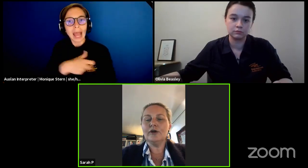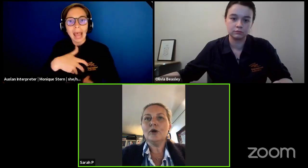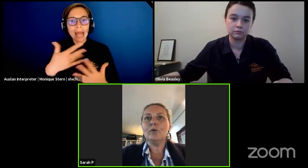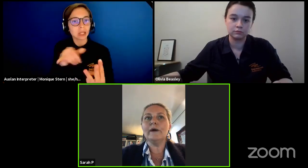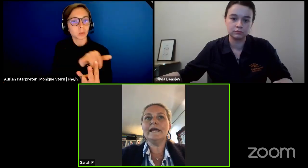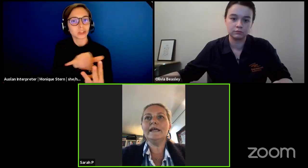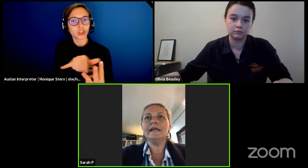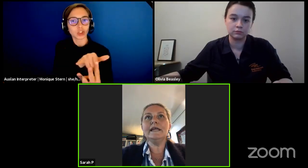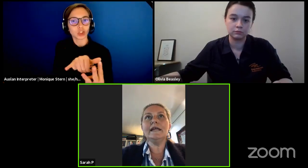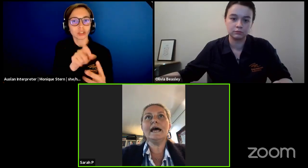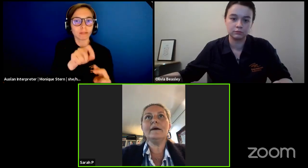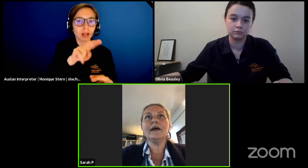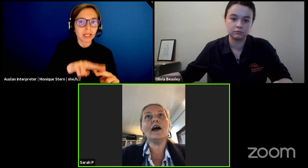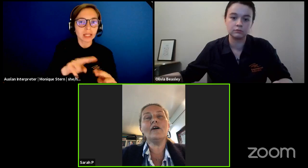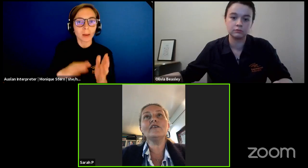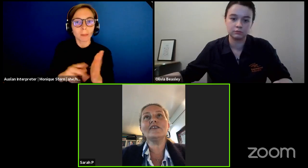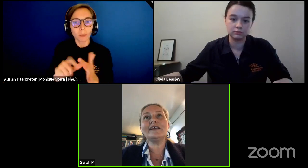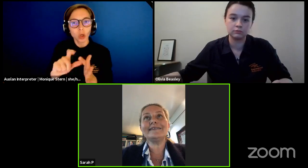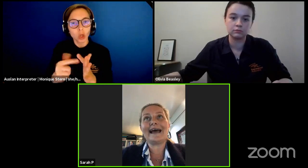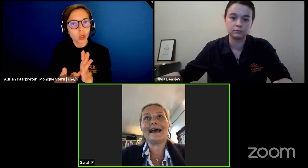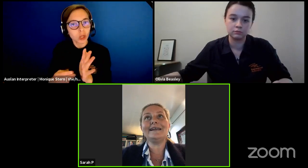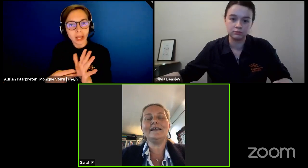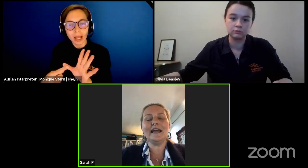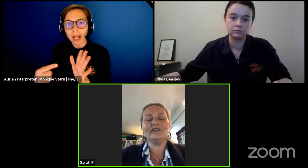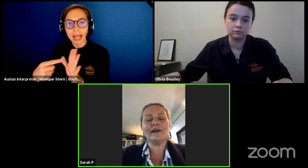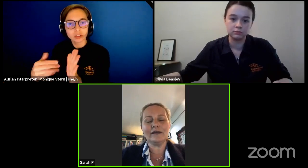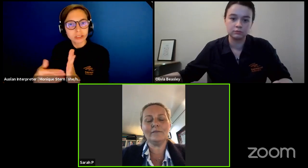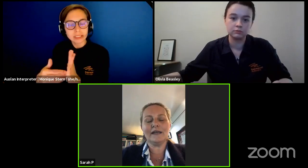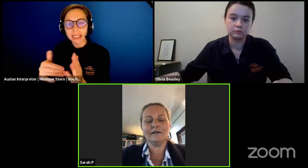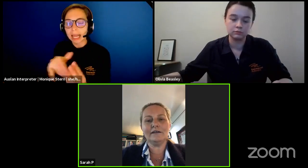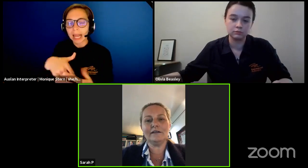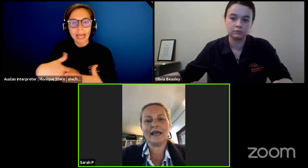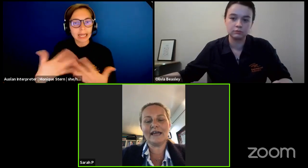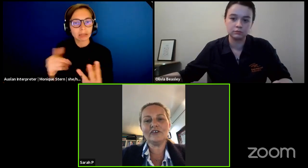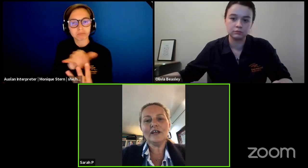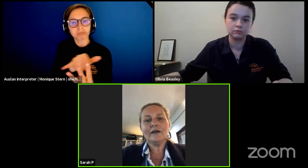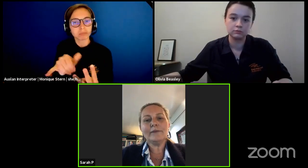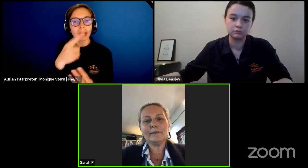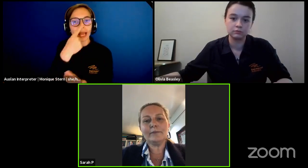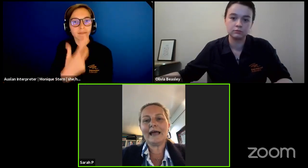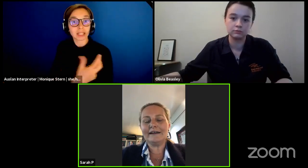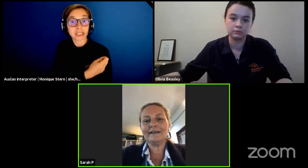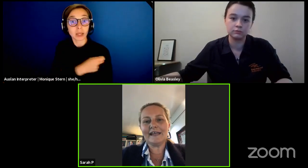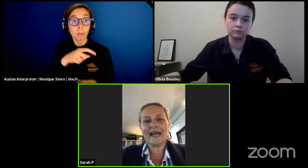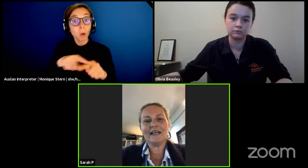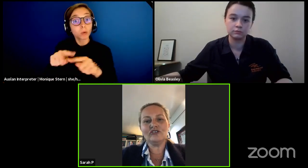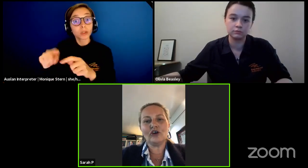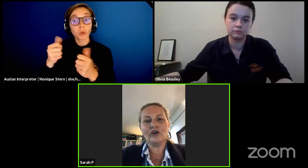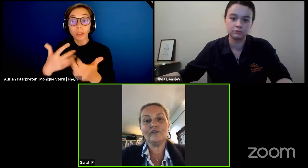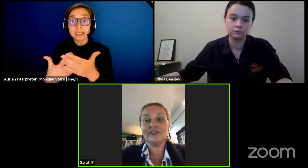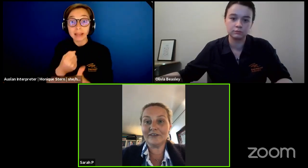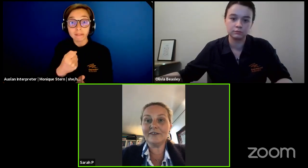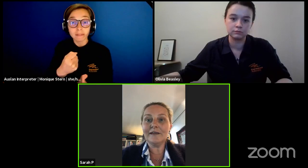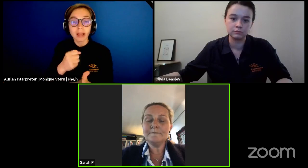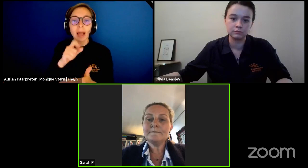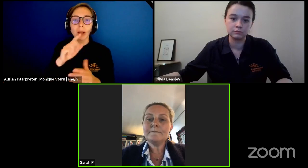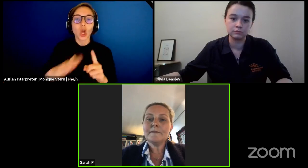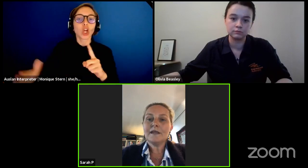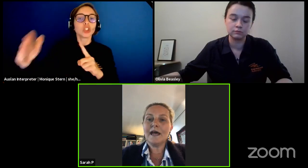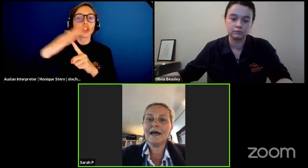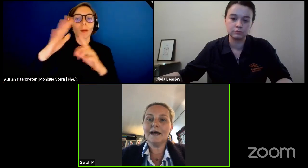So we, obviously ATAGI has recommended that people under the age of